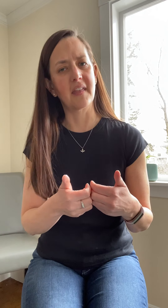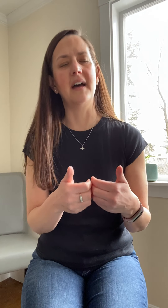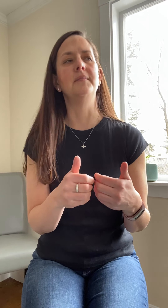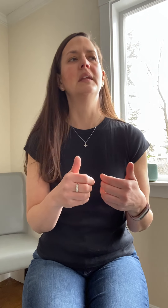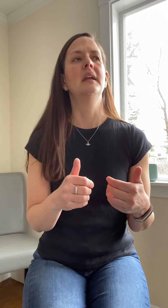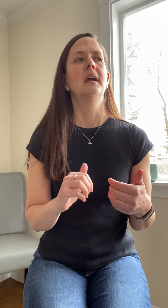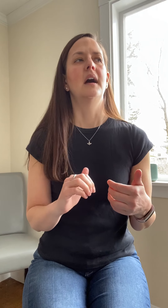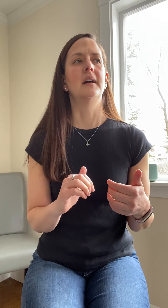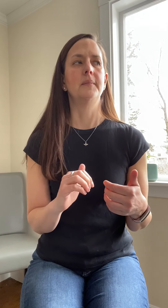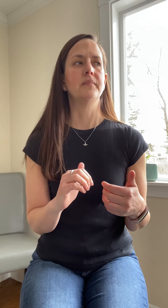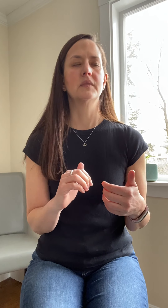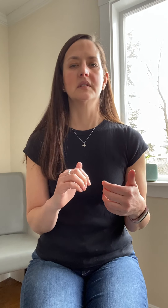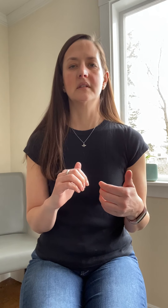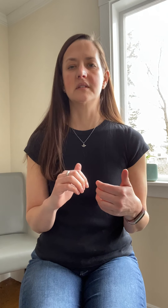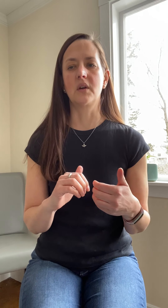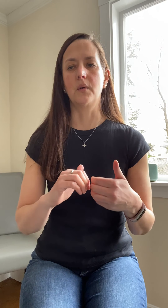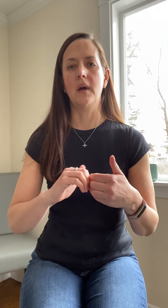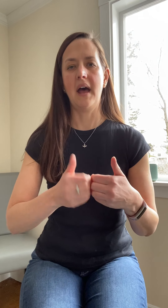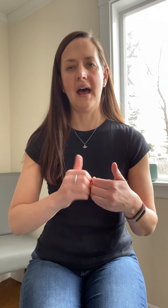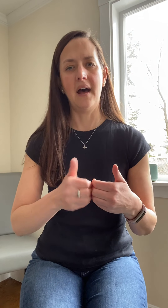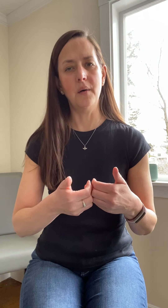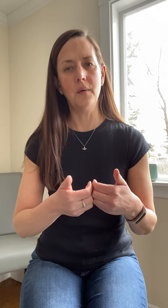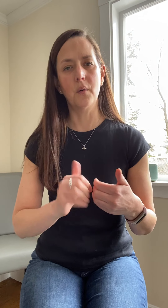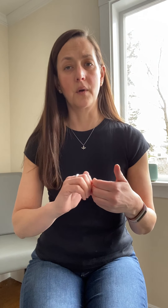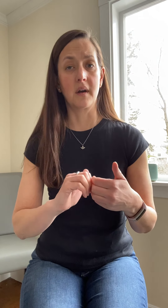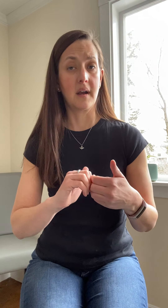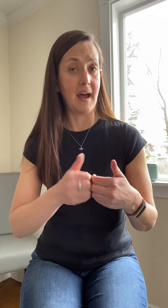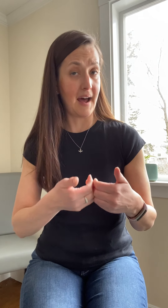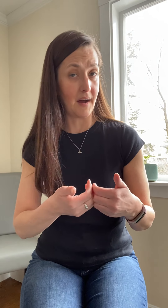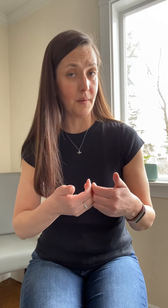that. So how or how,